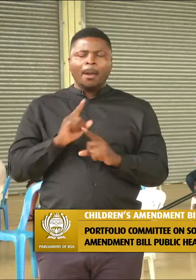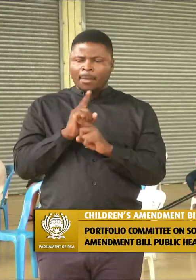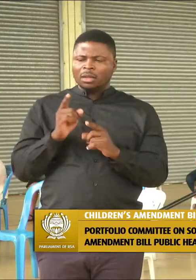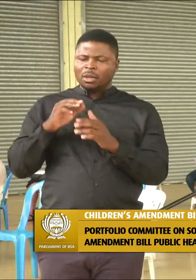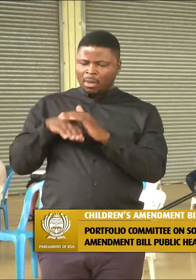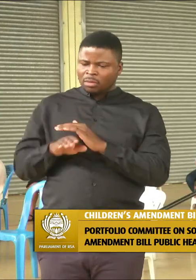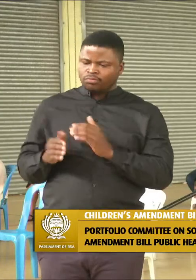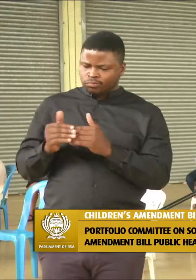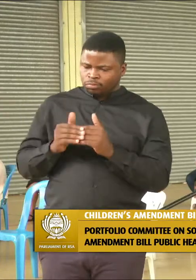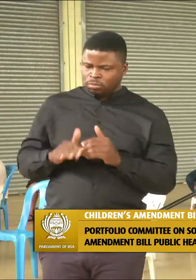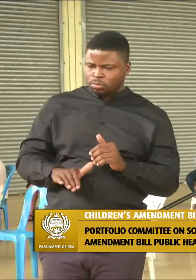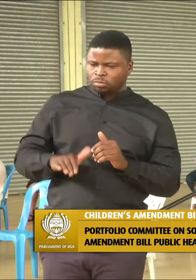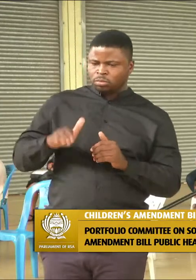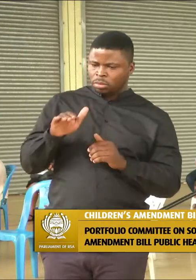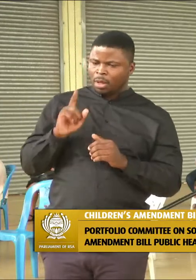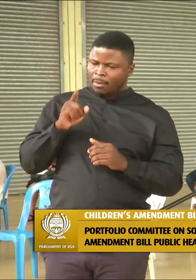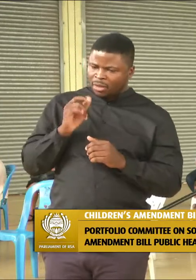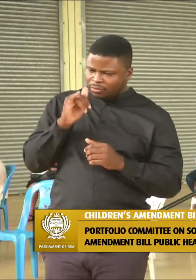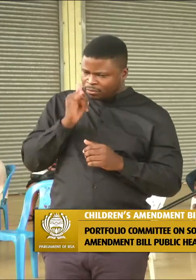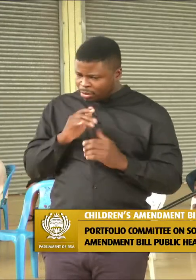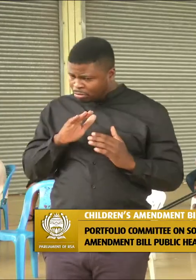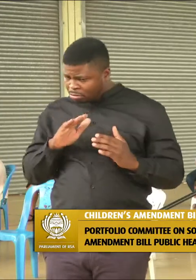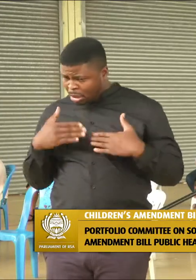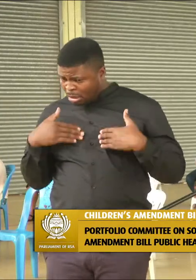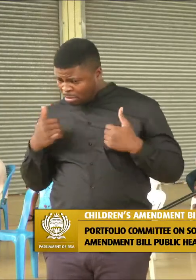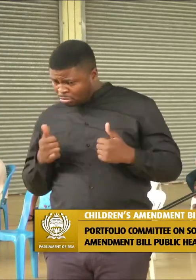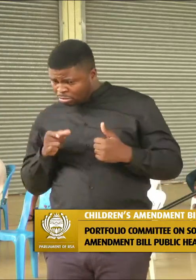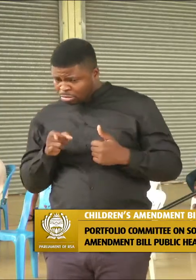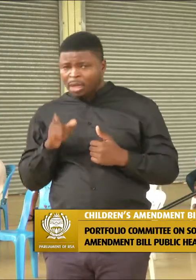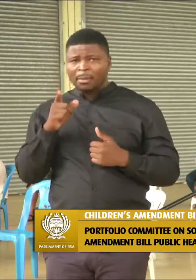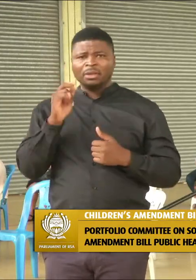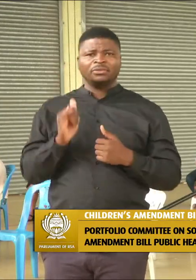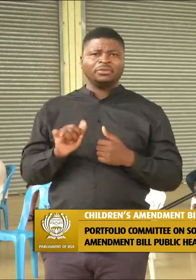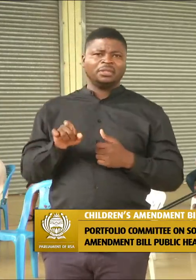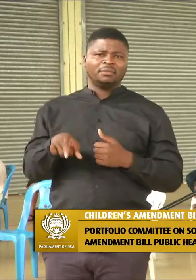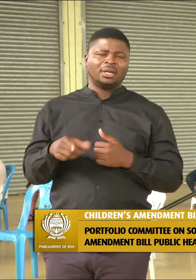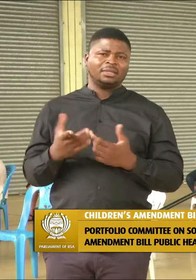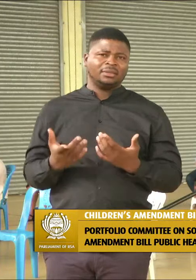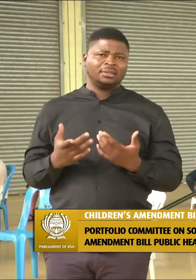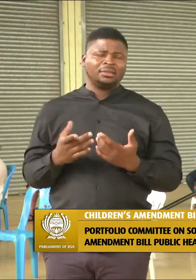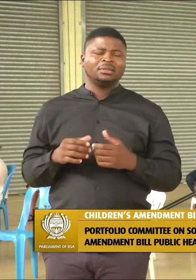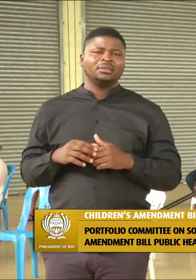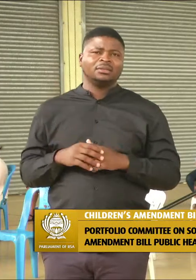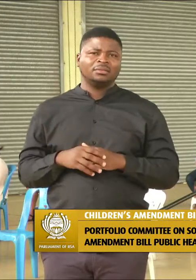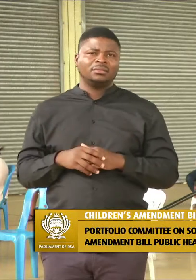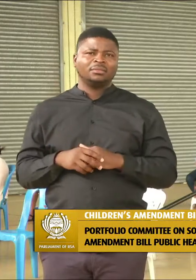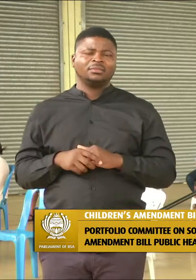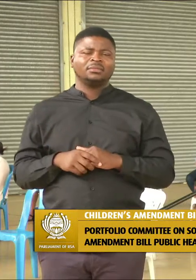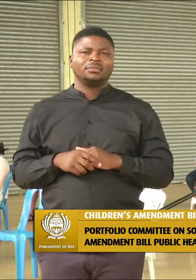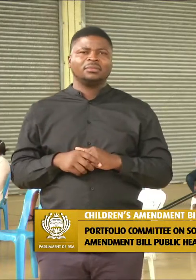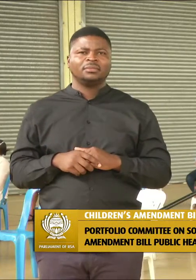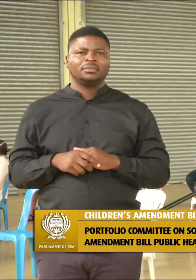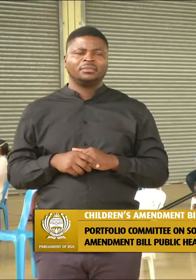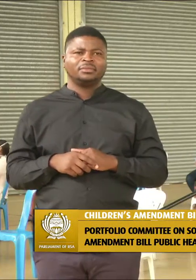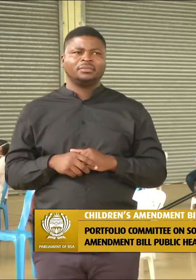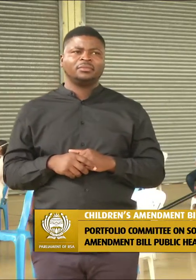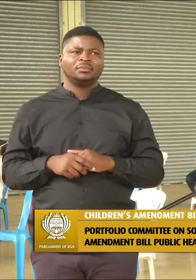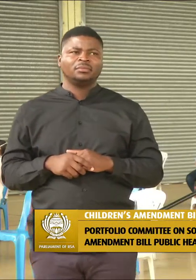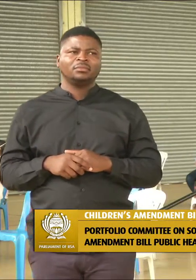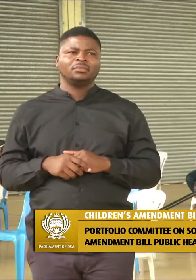the problem for their parents' breakdown. Akekho obonisa ukusekela